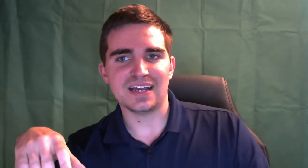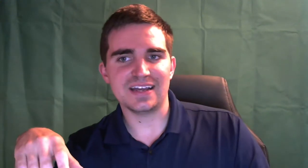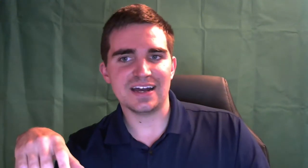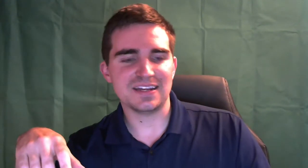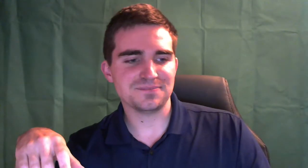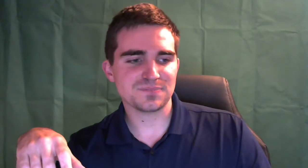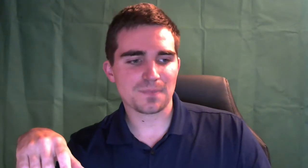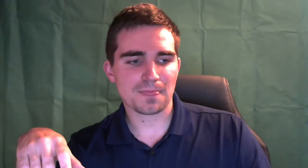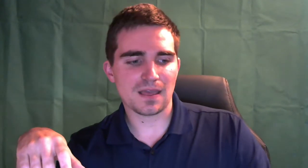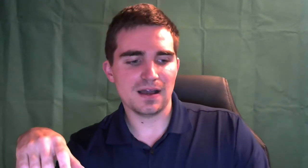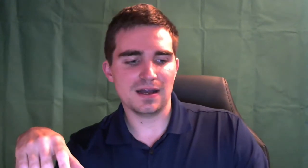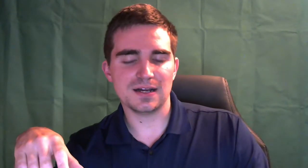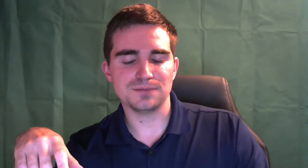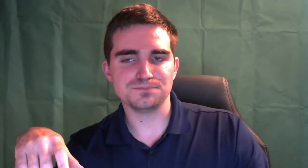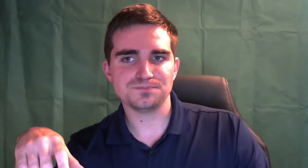got it.